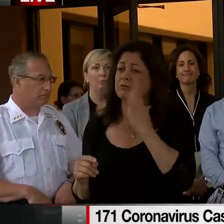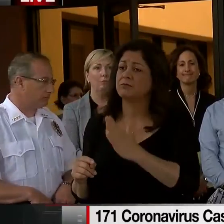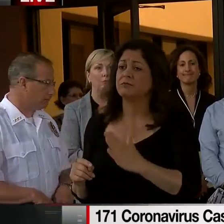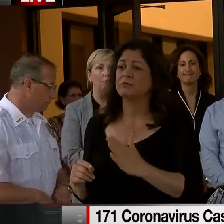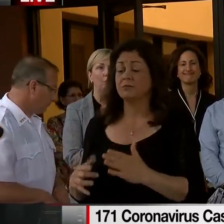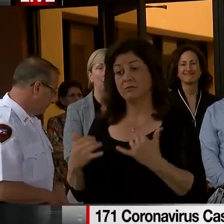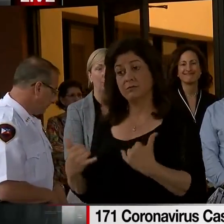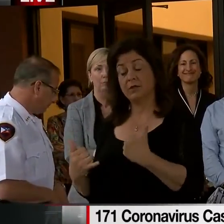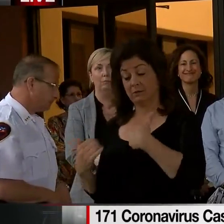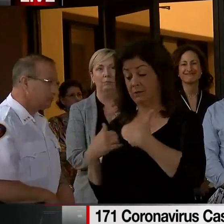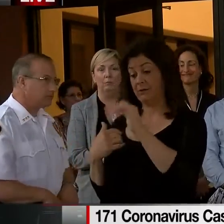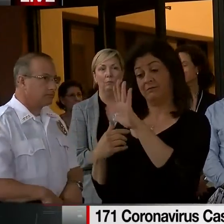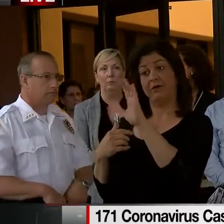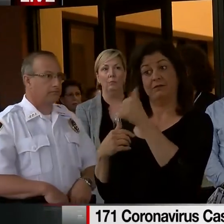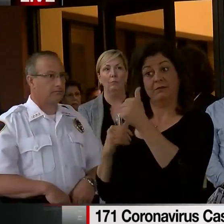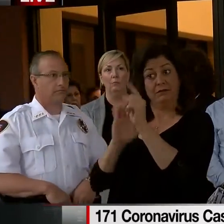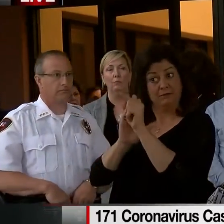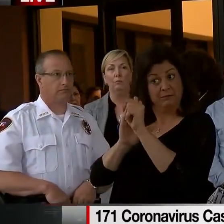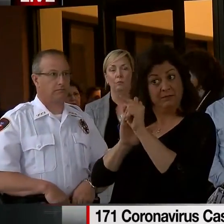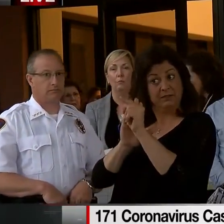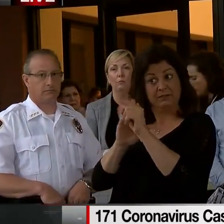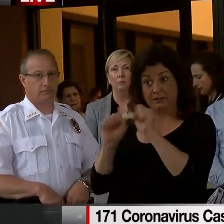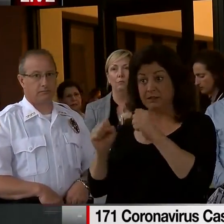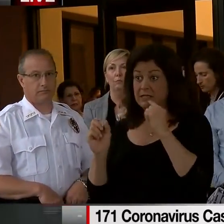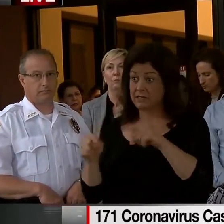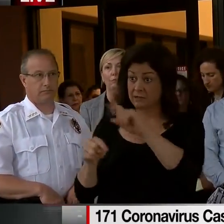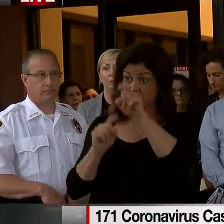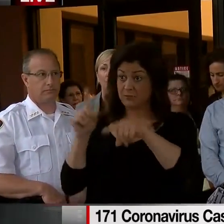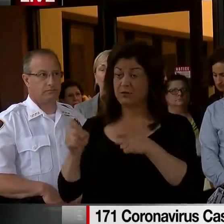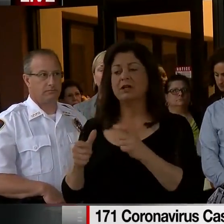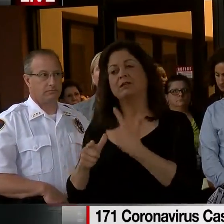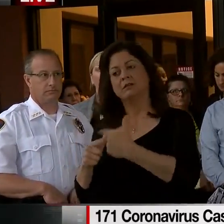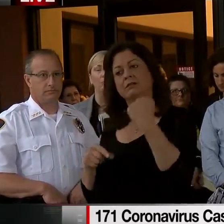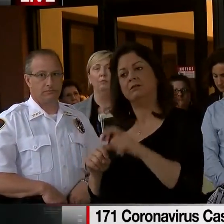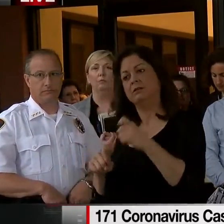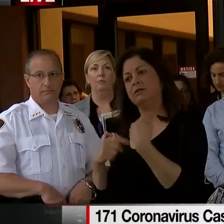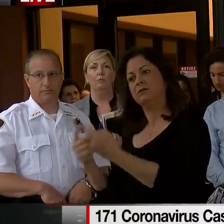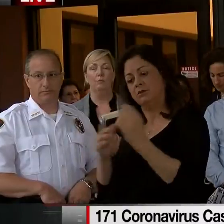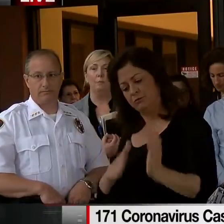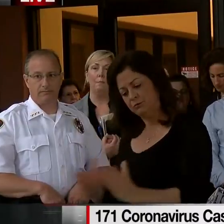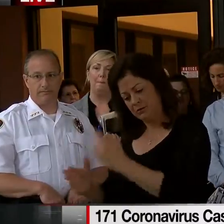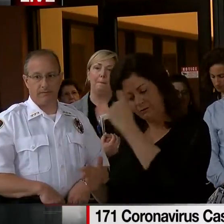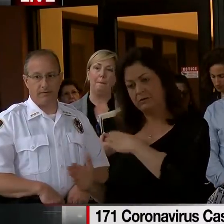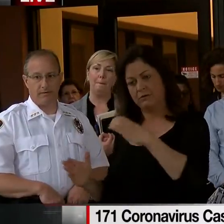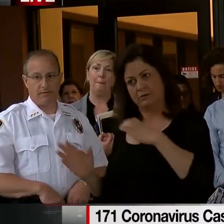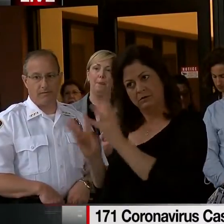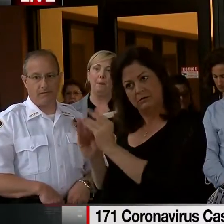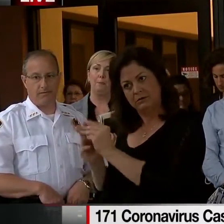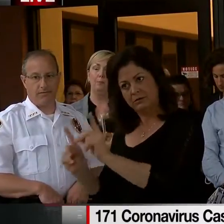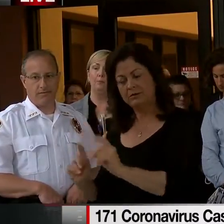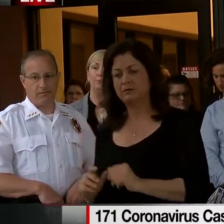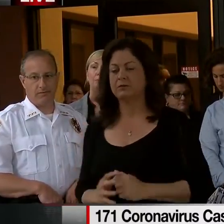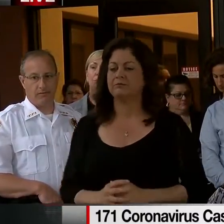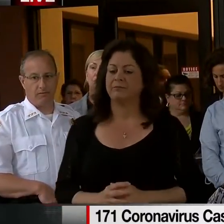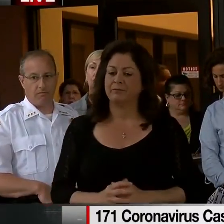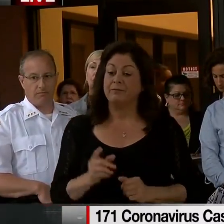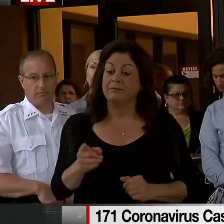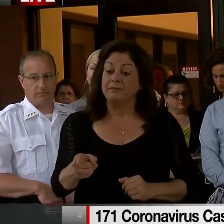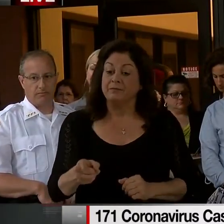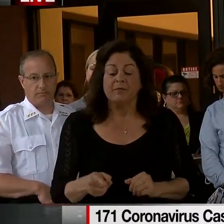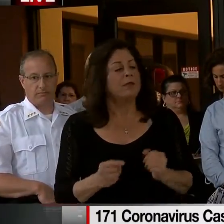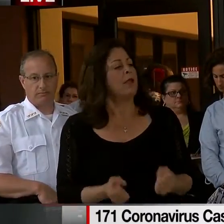to go prepare with my CAO for some upcoming council meetings. Any questions of me? Yes, ma'am. For the testing site, how many tests do